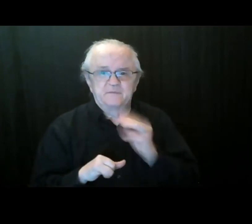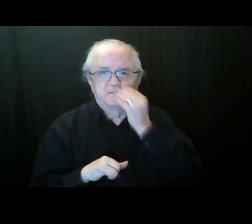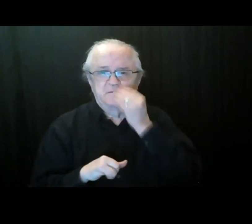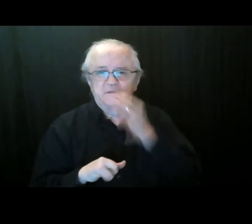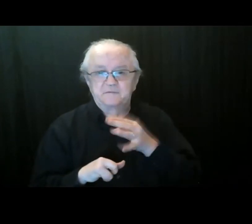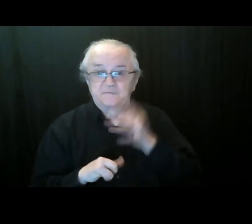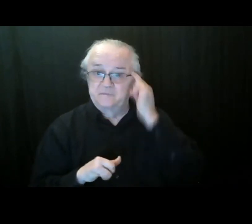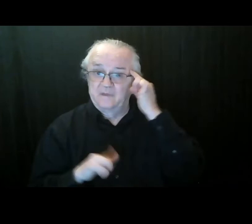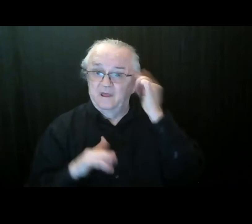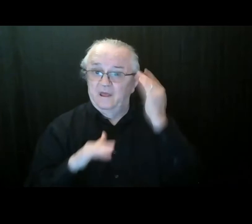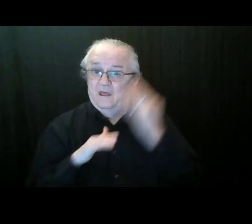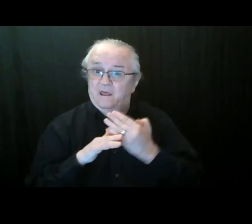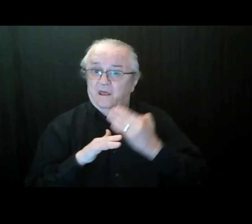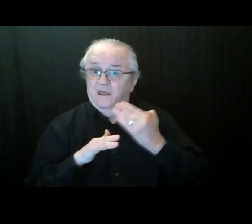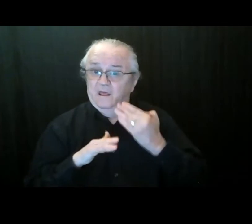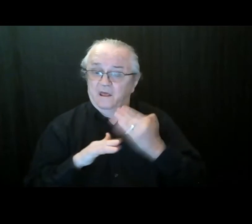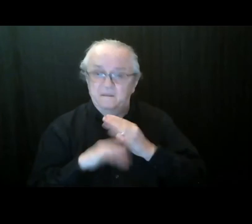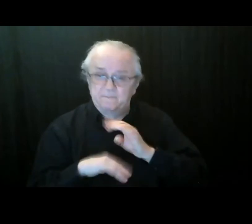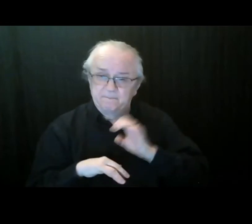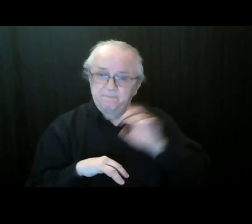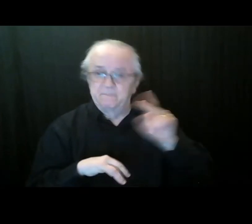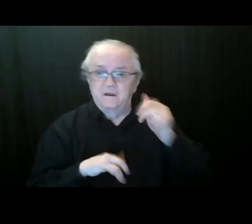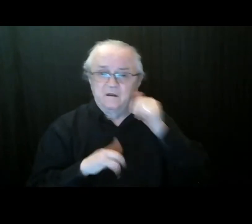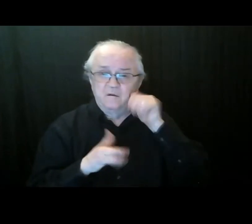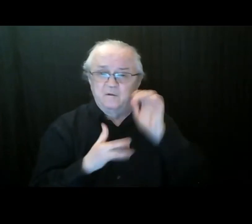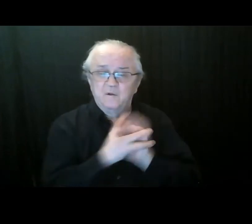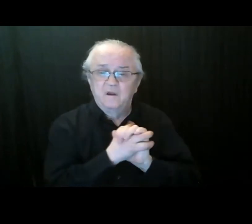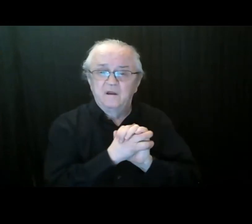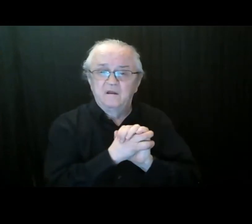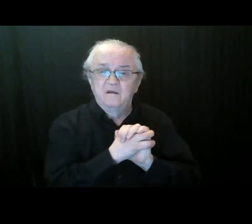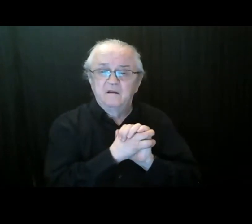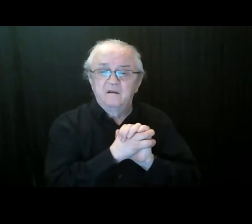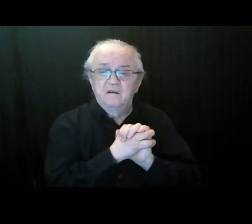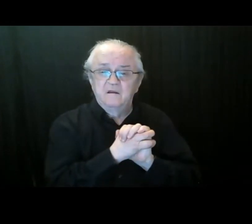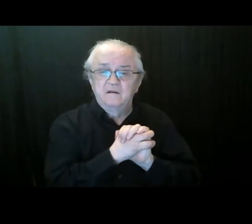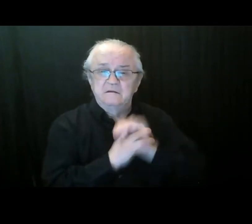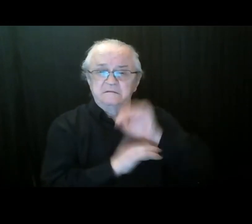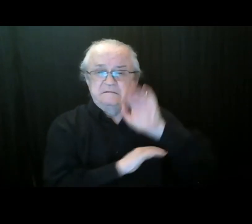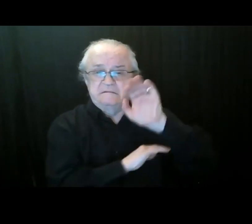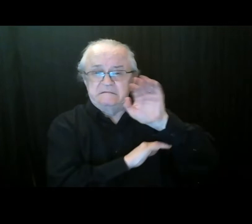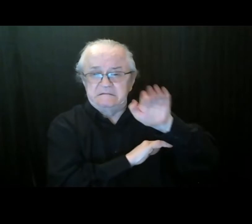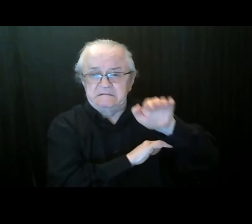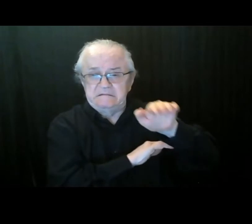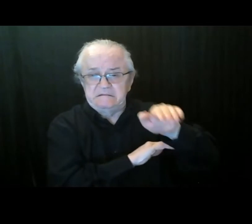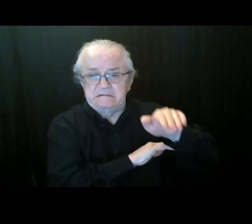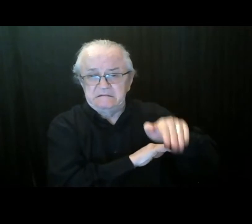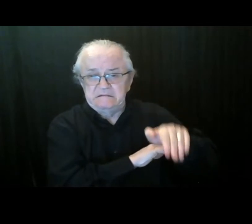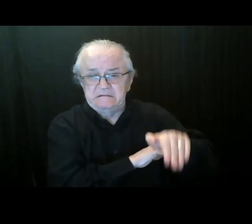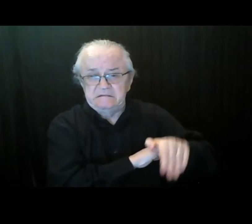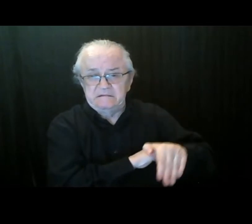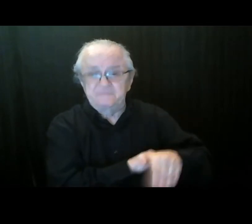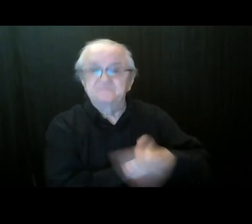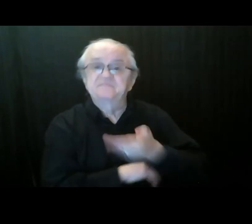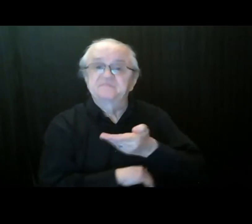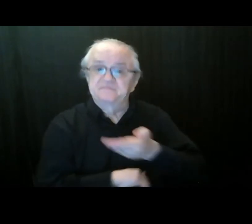All he wanted to do was get back to his wife. It was late. He invited Dr. Kelly to